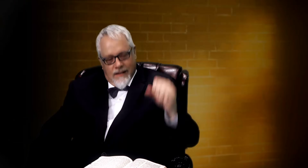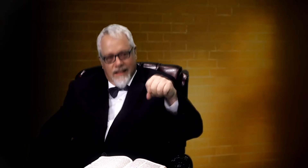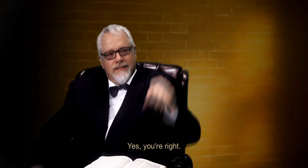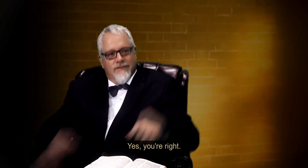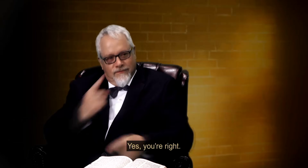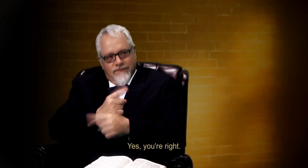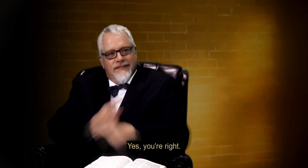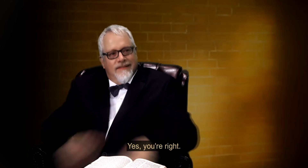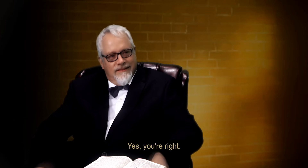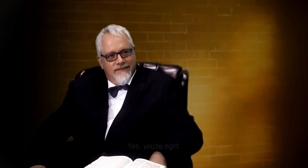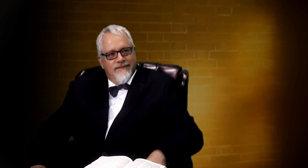Yes, you're right.